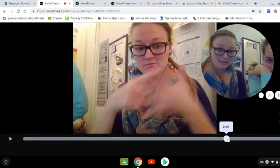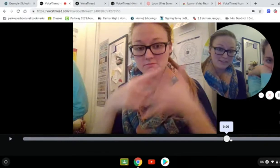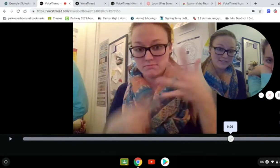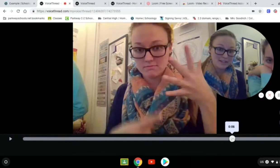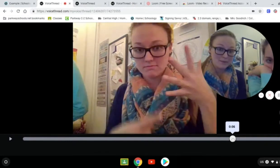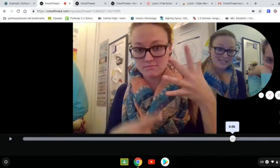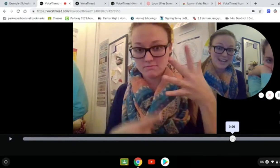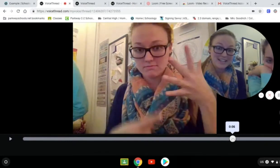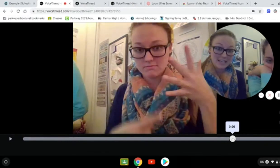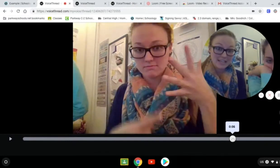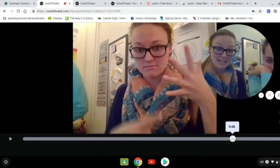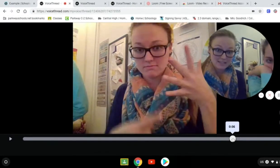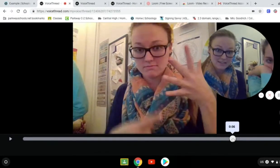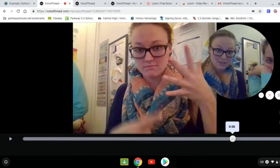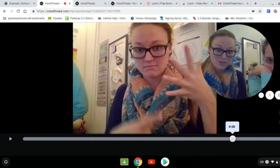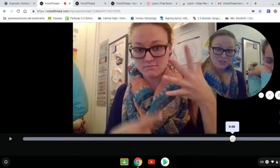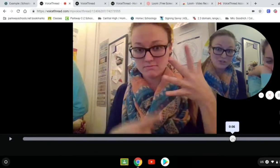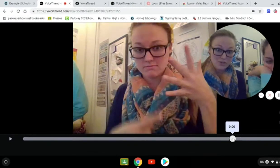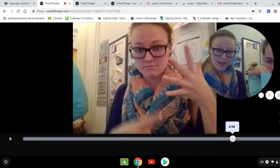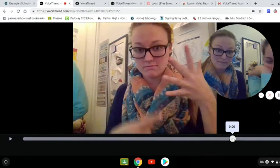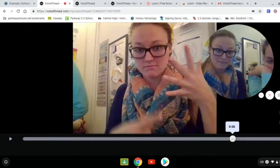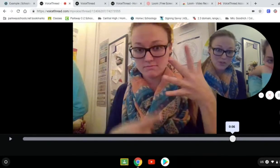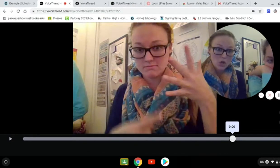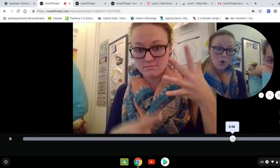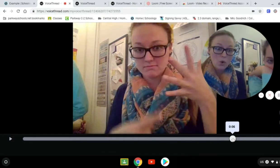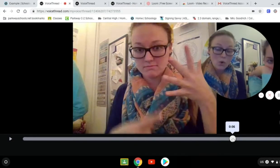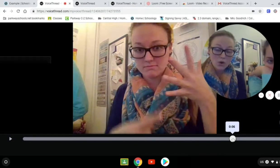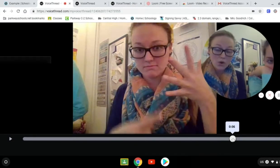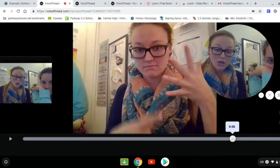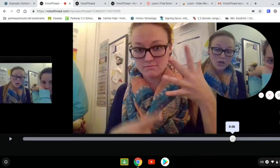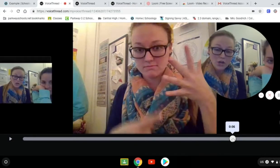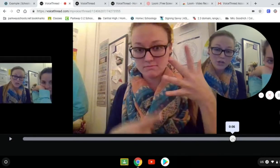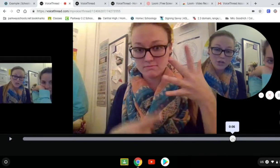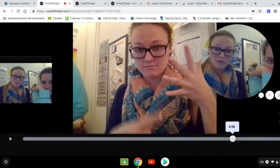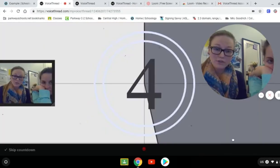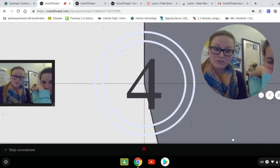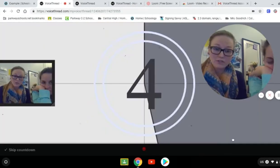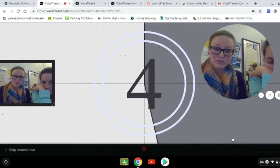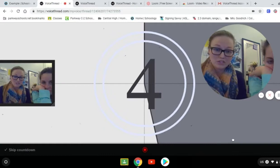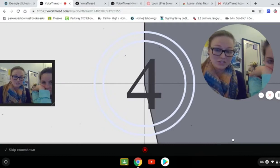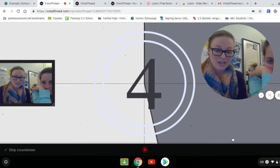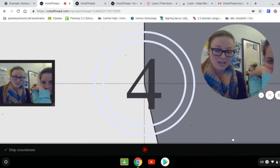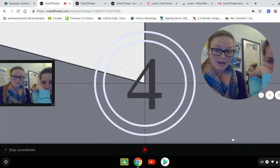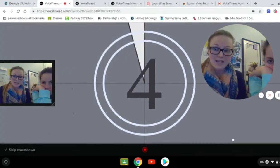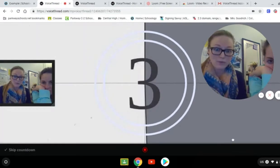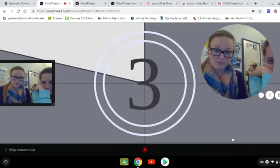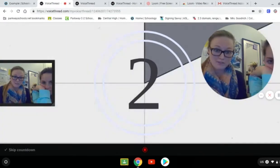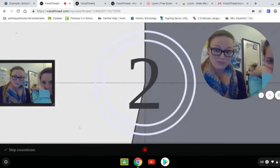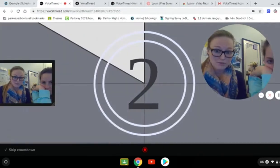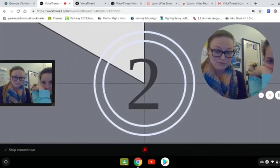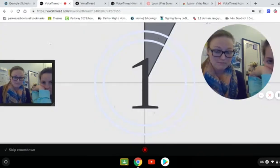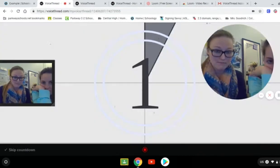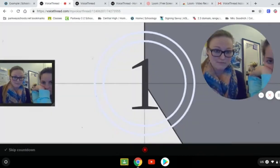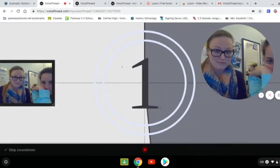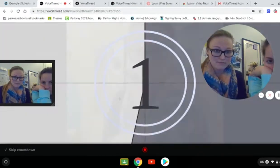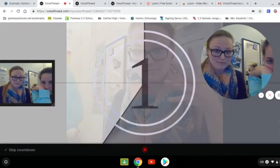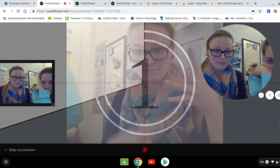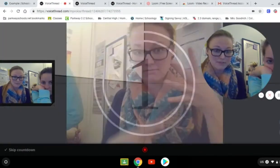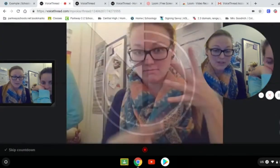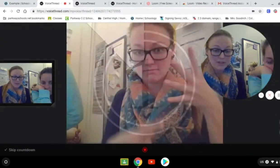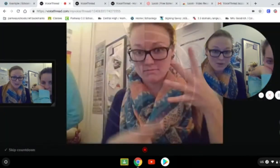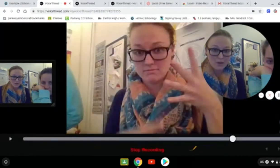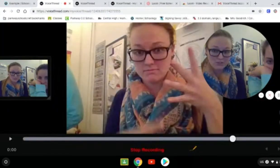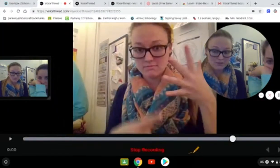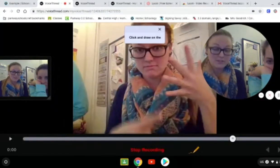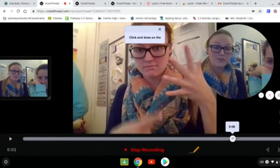Runge, I don't understand what this sign is. You can do that. Or you can just comment and add what you need to the video